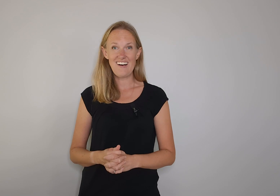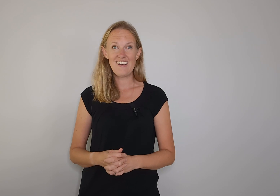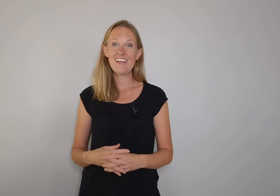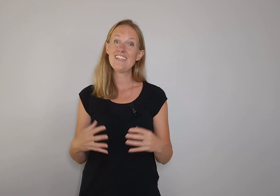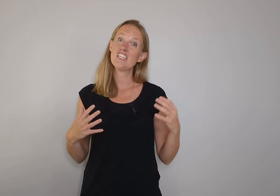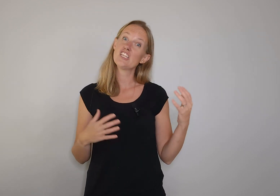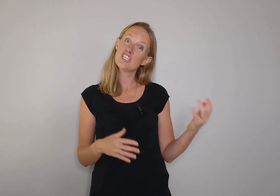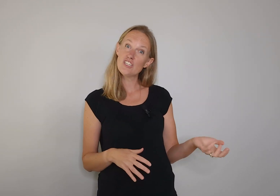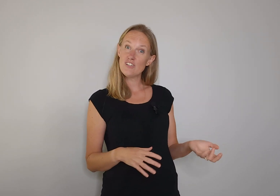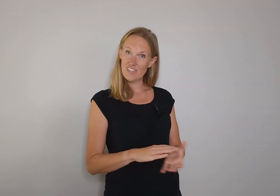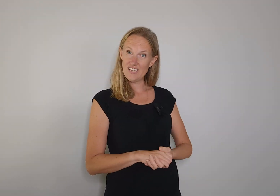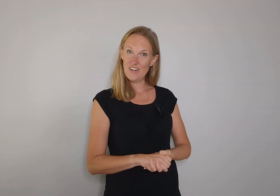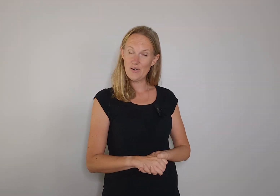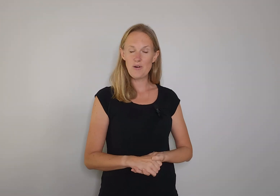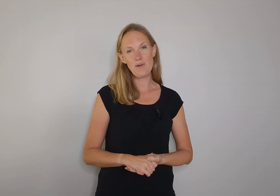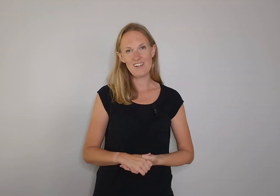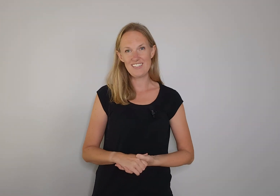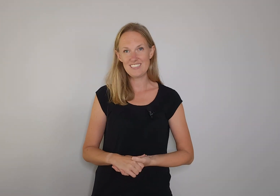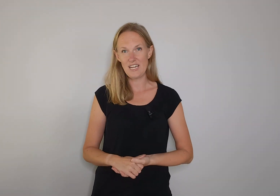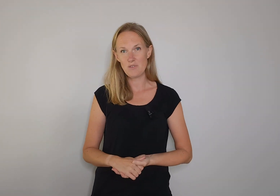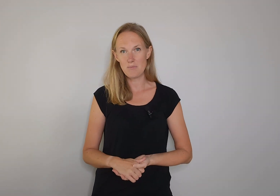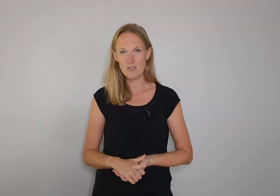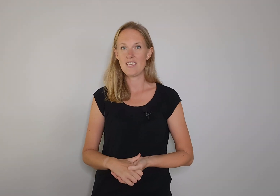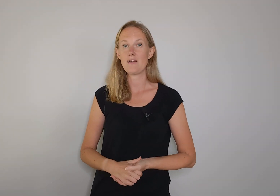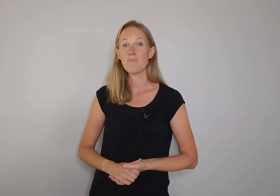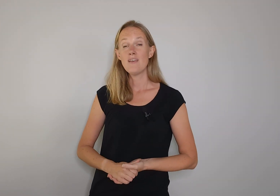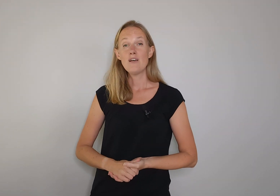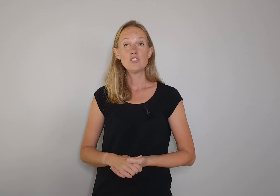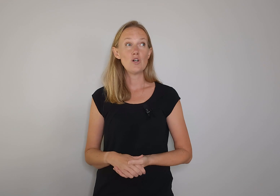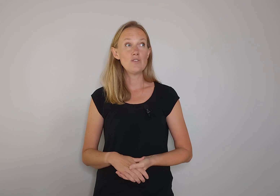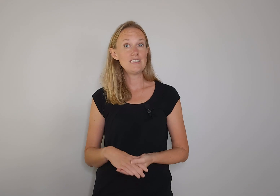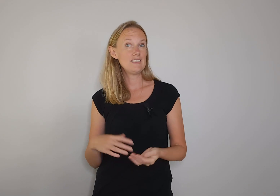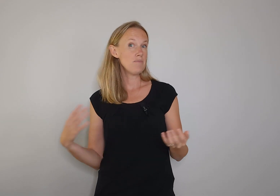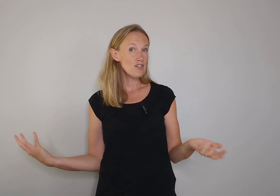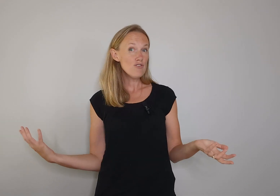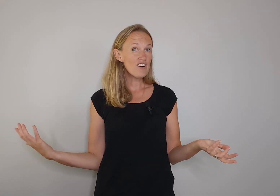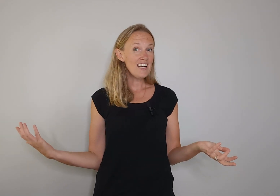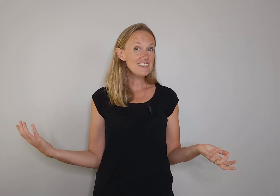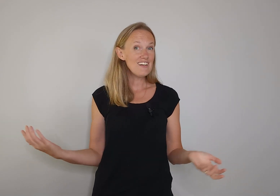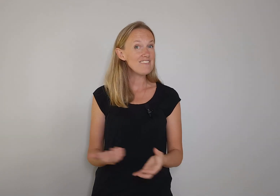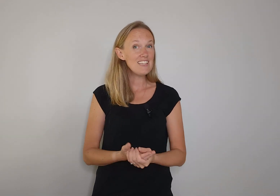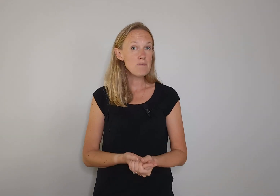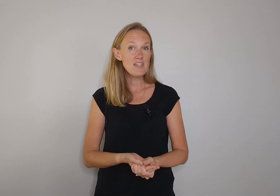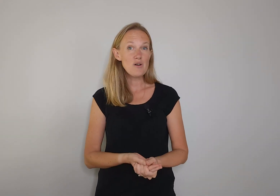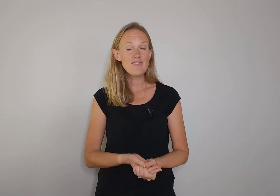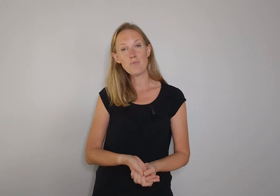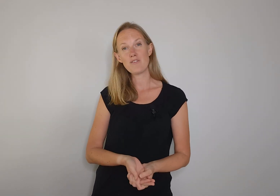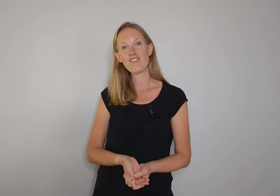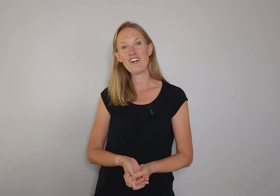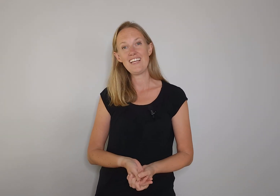song. And then the third video, we are going to sign with the music. So this is something new for us. You'll have to let me know if you prefer it in